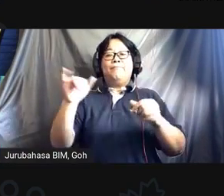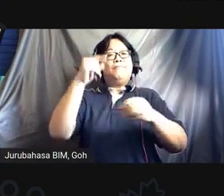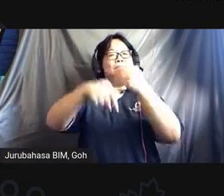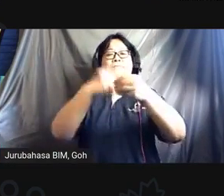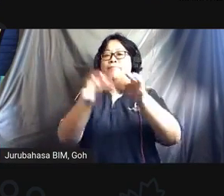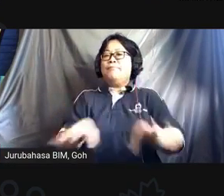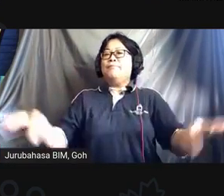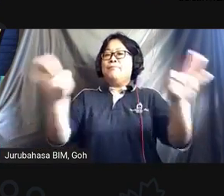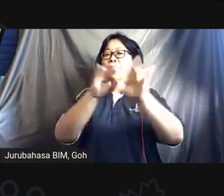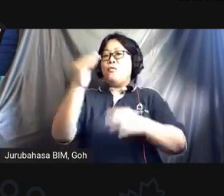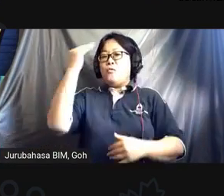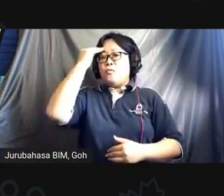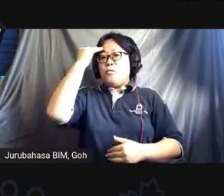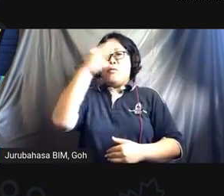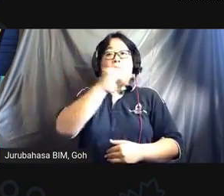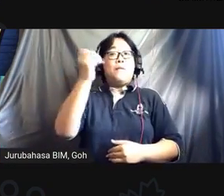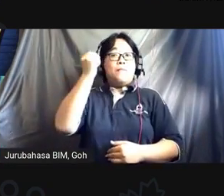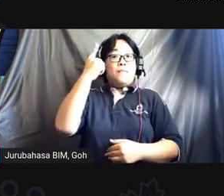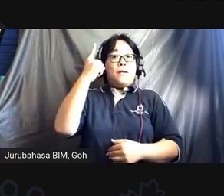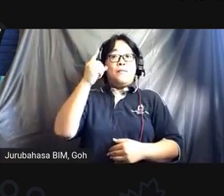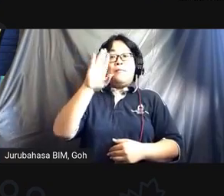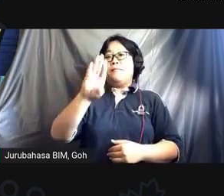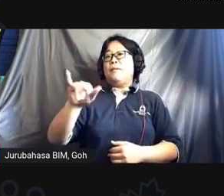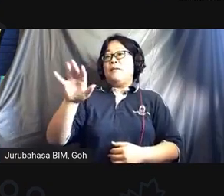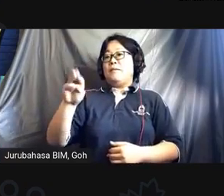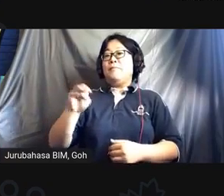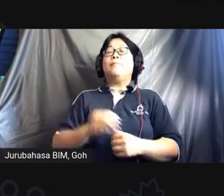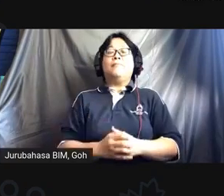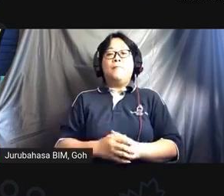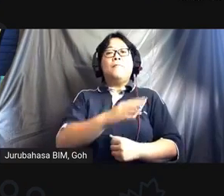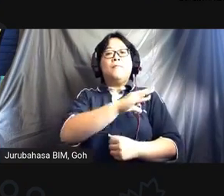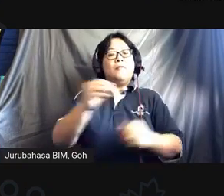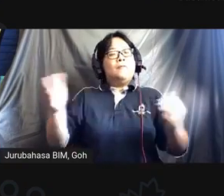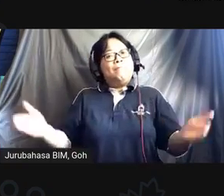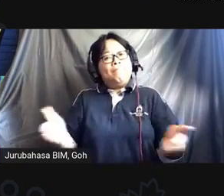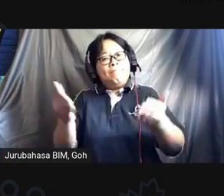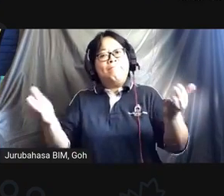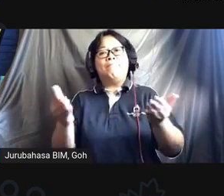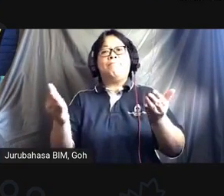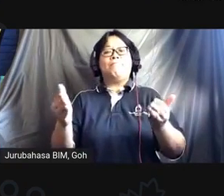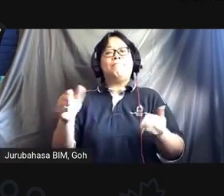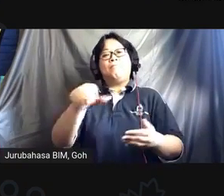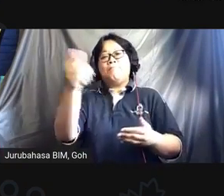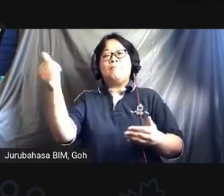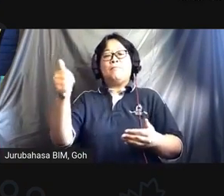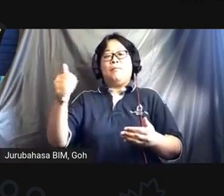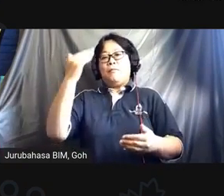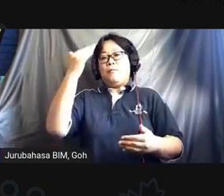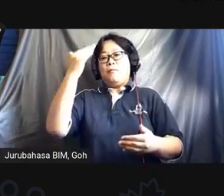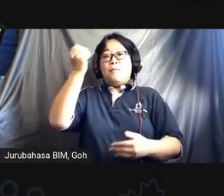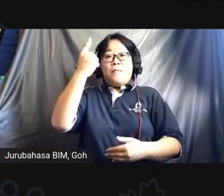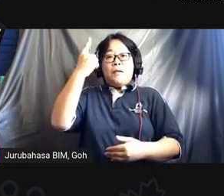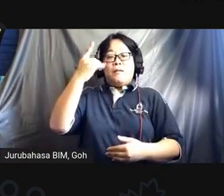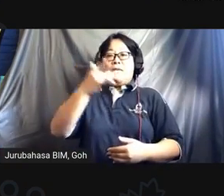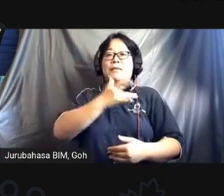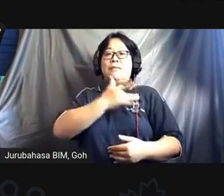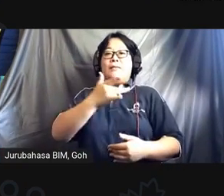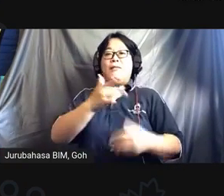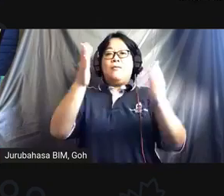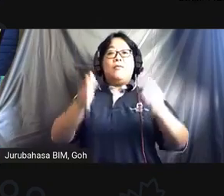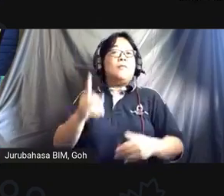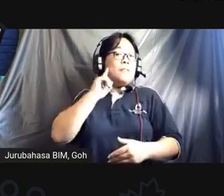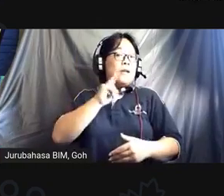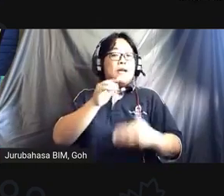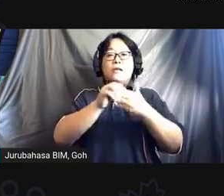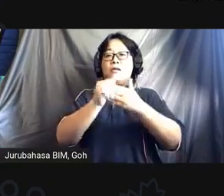of knowing and understanding sign language, as well as to encourage others to have sensitivity about deaf people in leadership